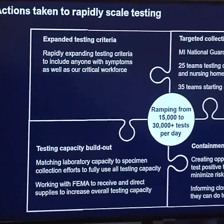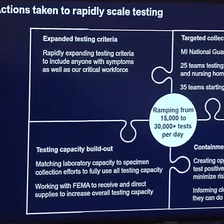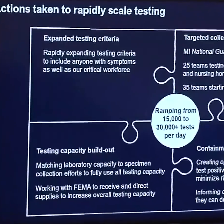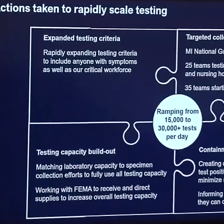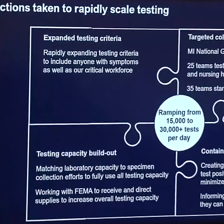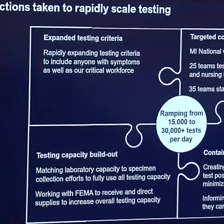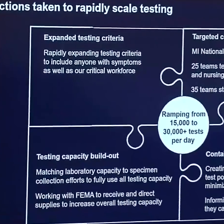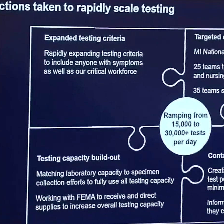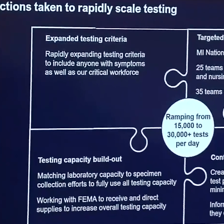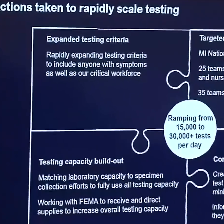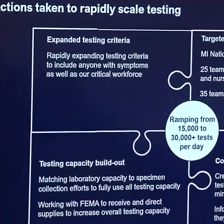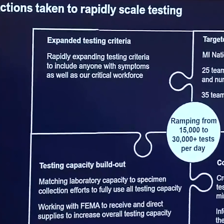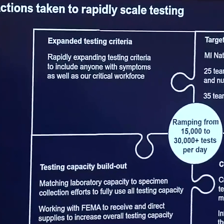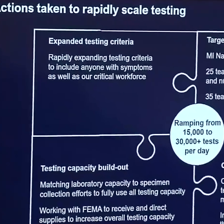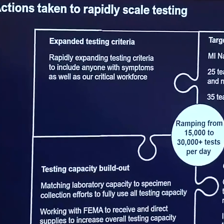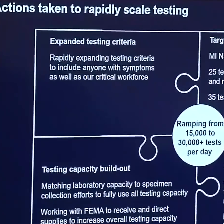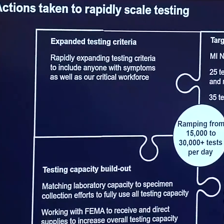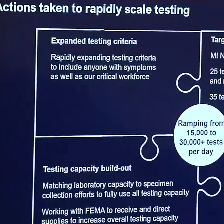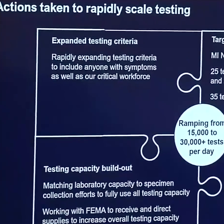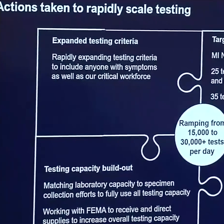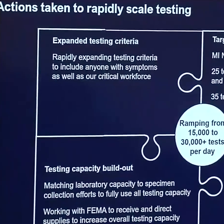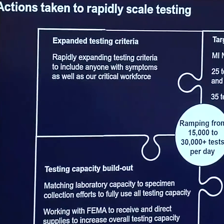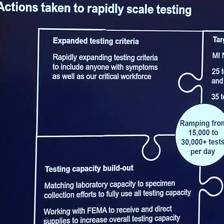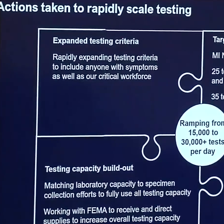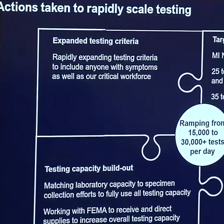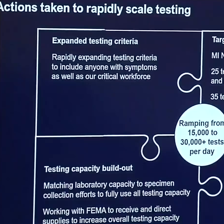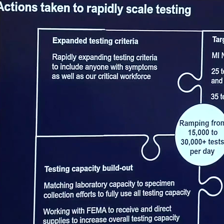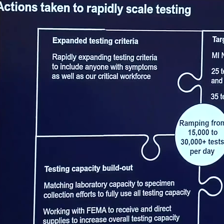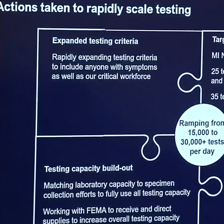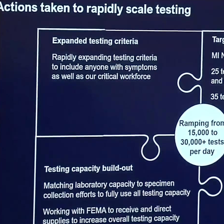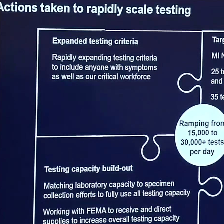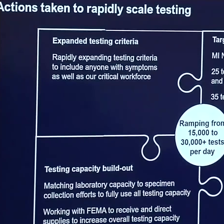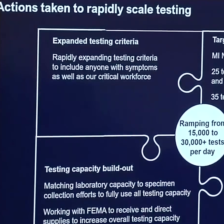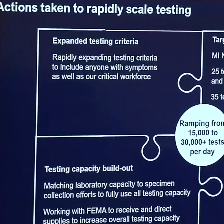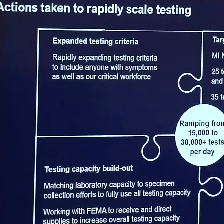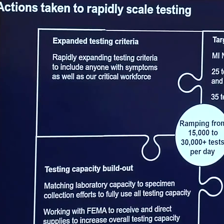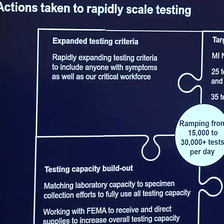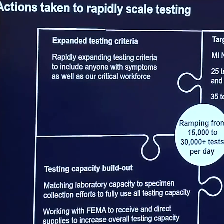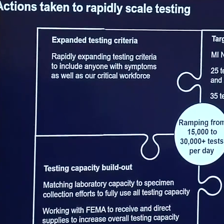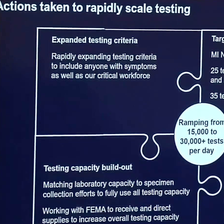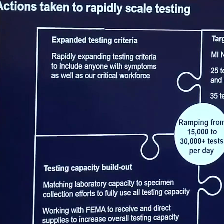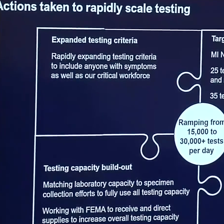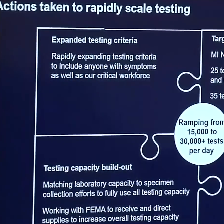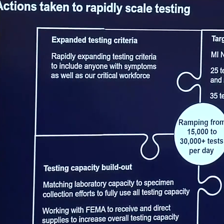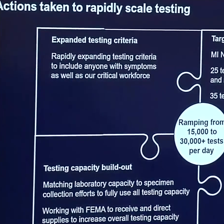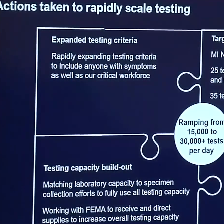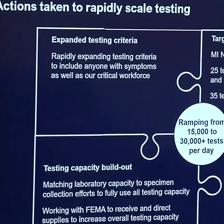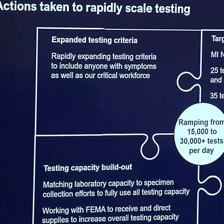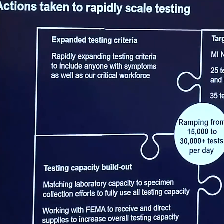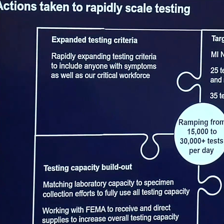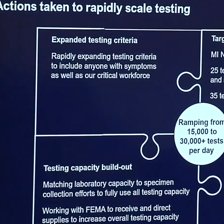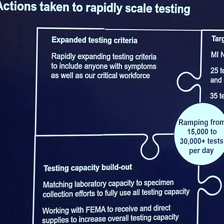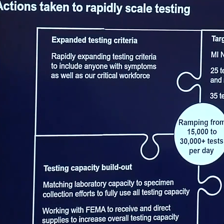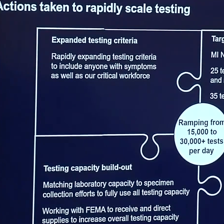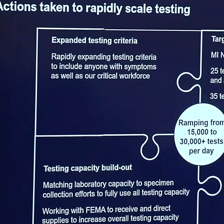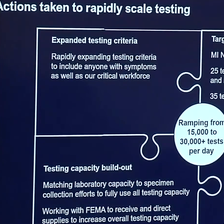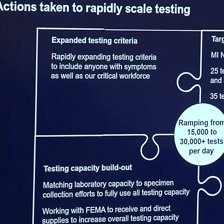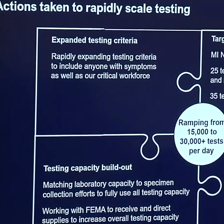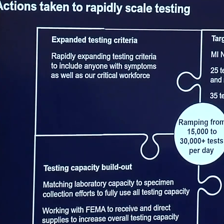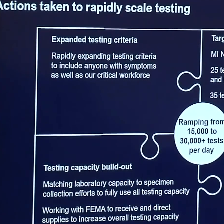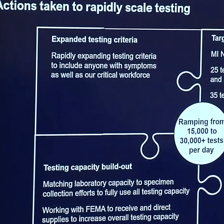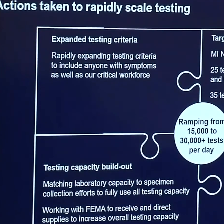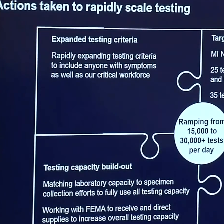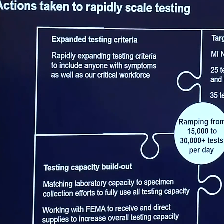from less than 50 tests per day to more than 7,000 tests per day. What we did is we targeted